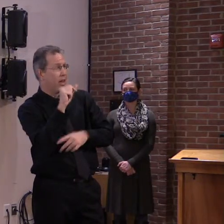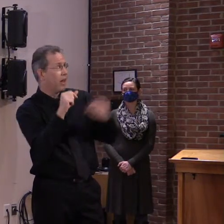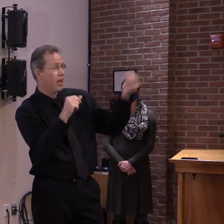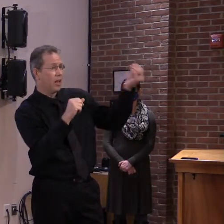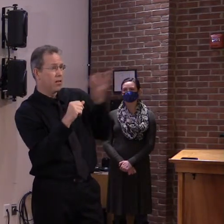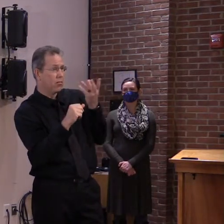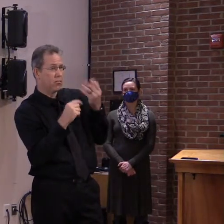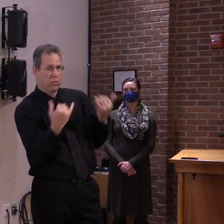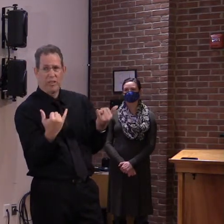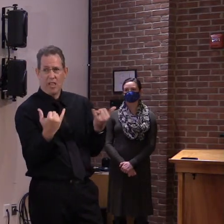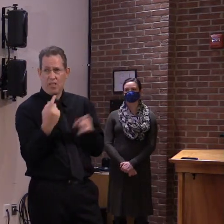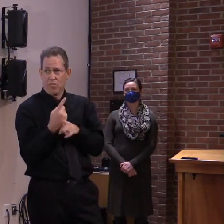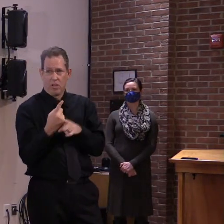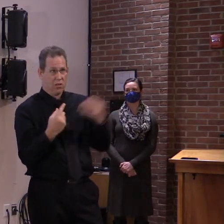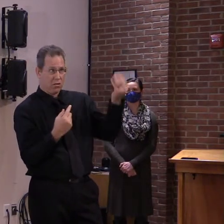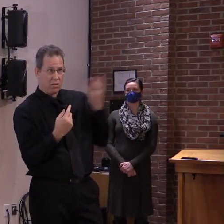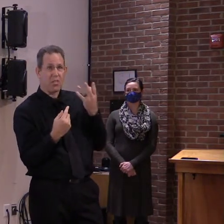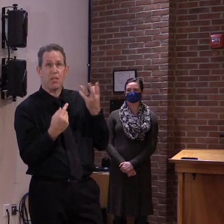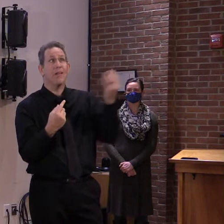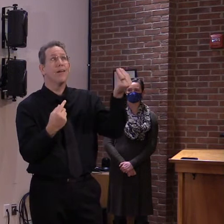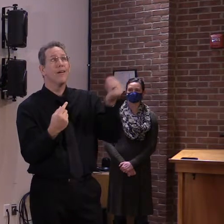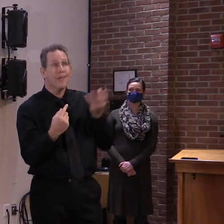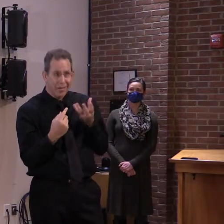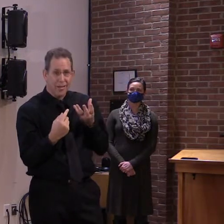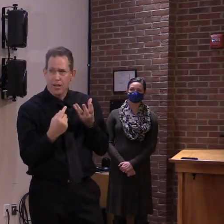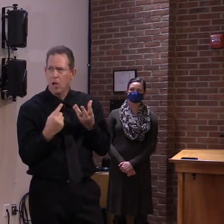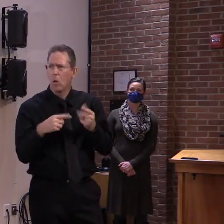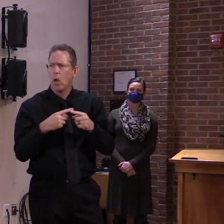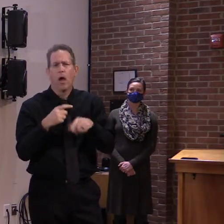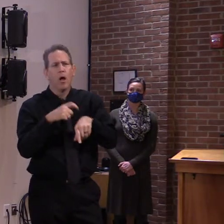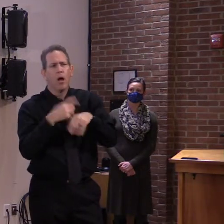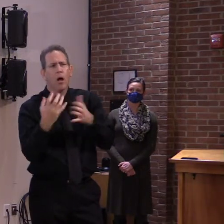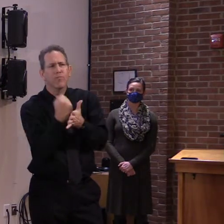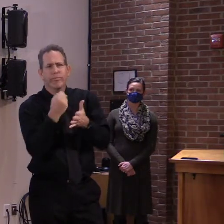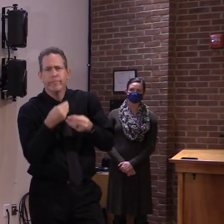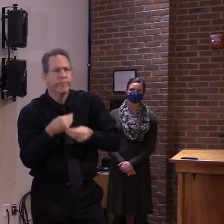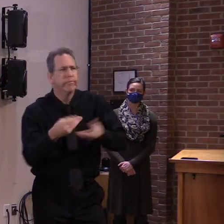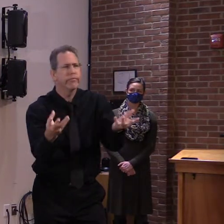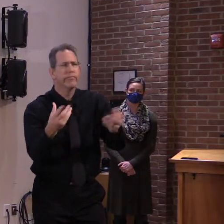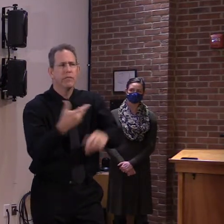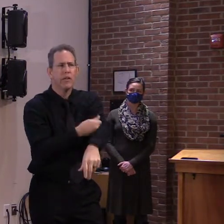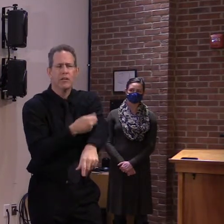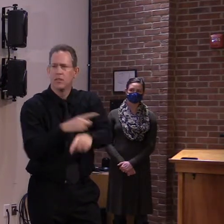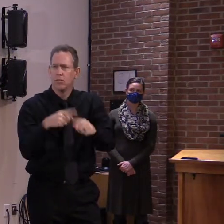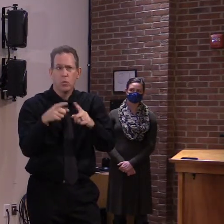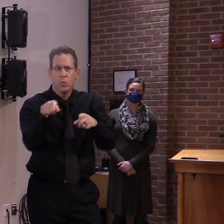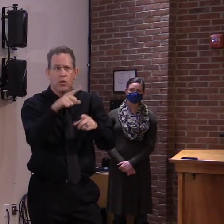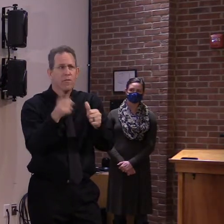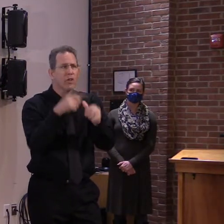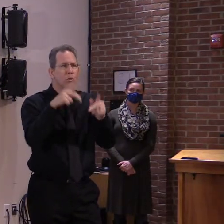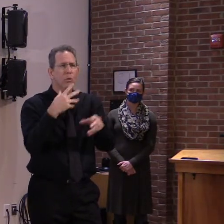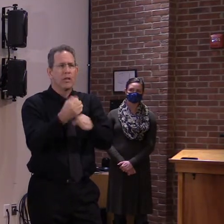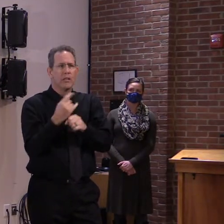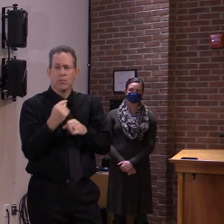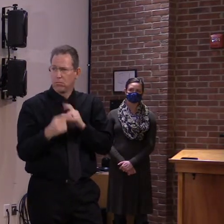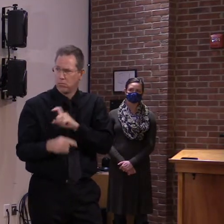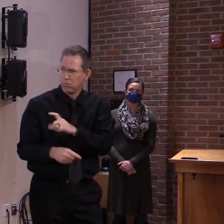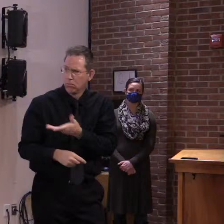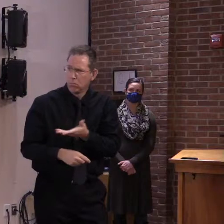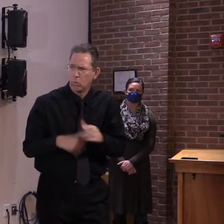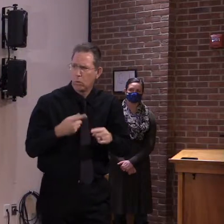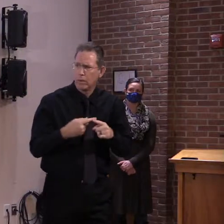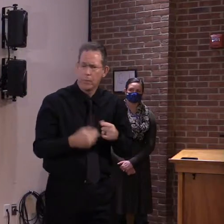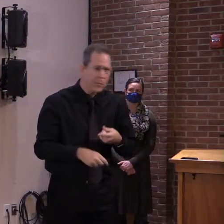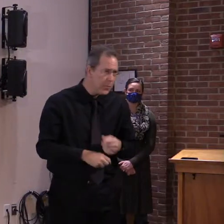answer the question in But more the detail, plan, but we're still waiting for the FDA final approval. CDC has to sign off